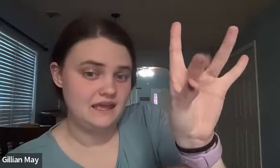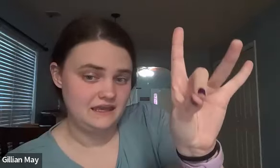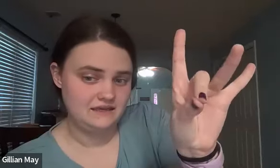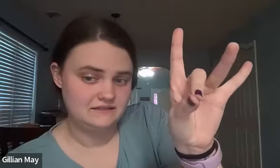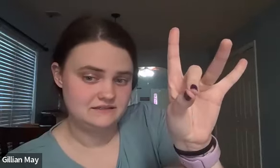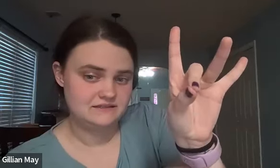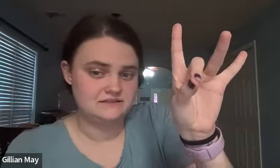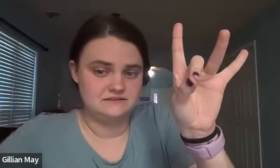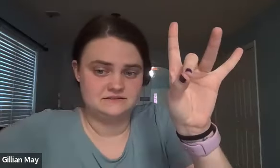8,